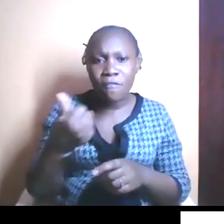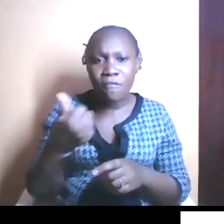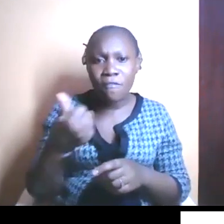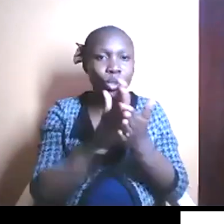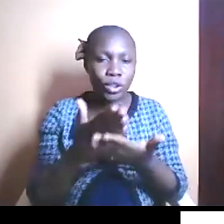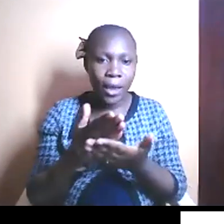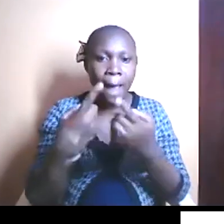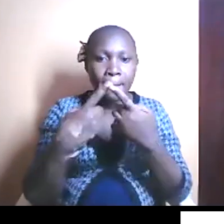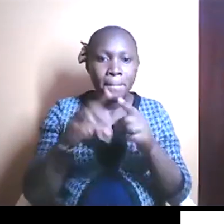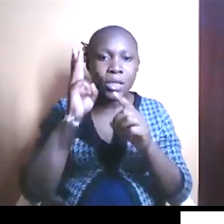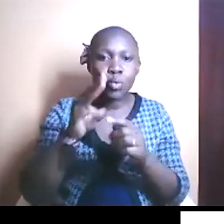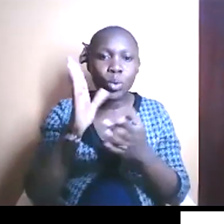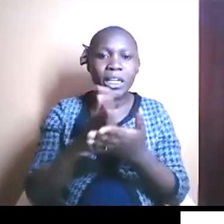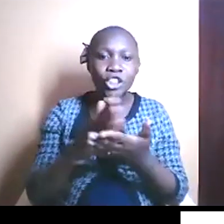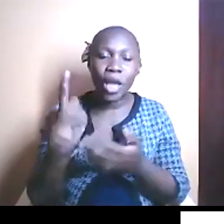of time.